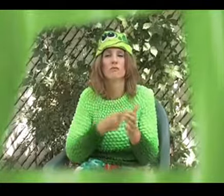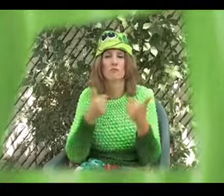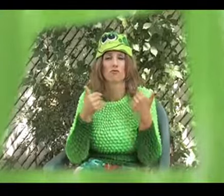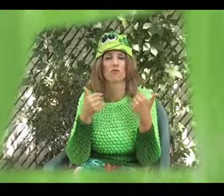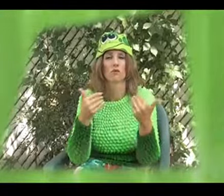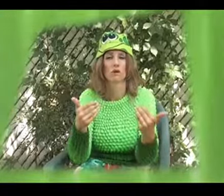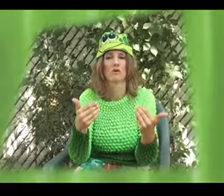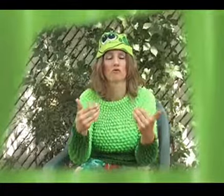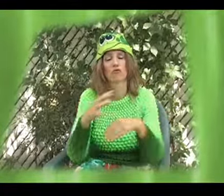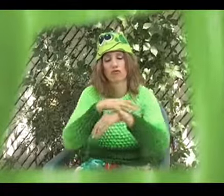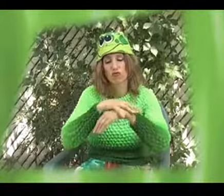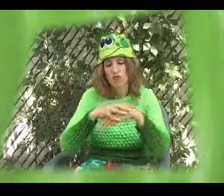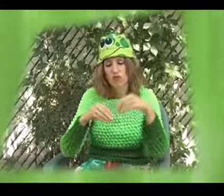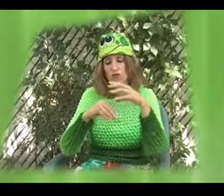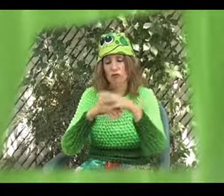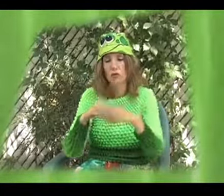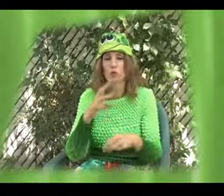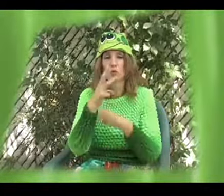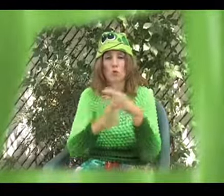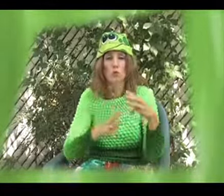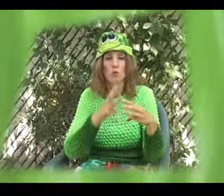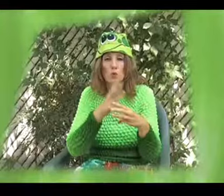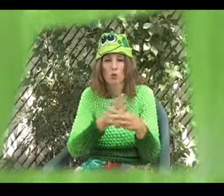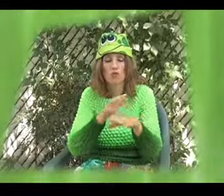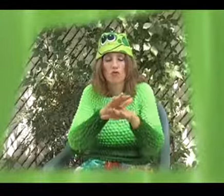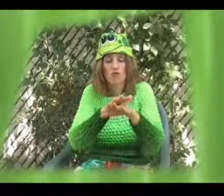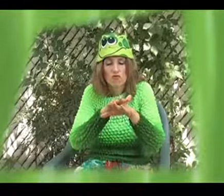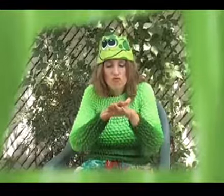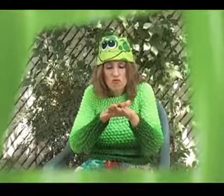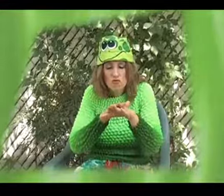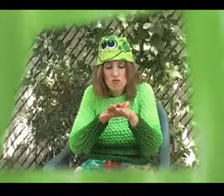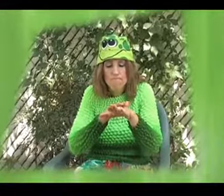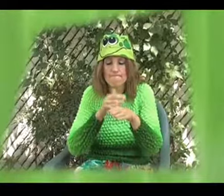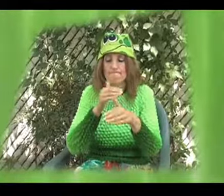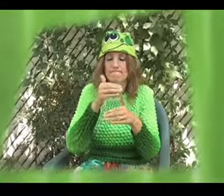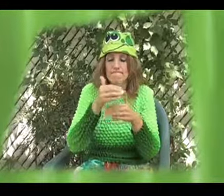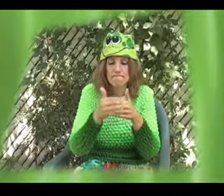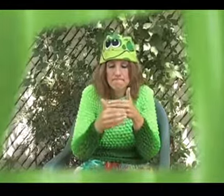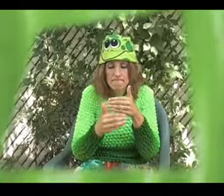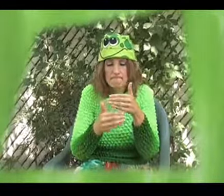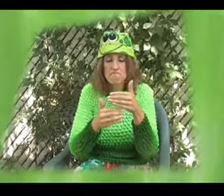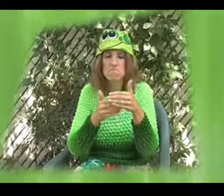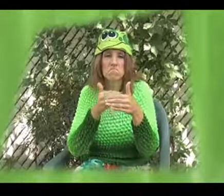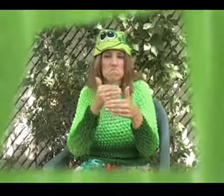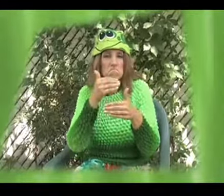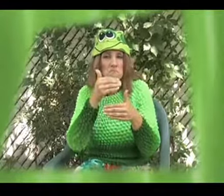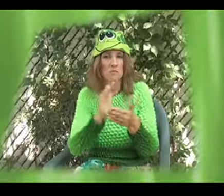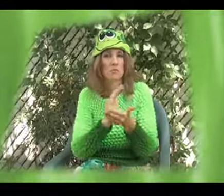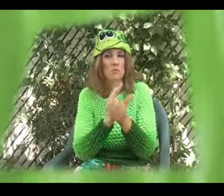Sometimes we just go ahead and get comfortable with the world. We slowly, step by step,